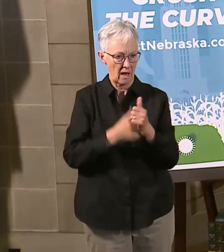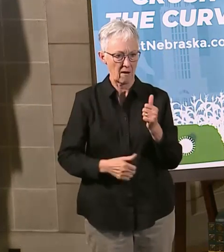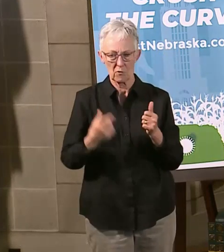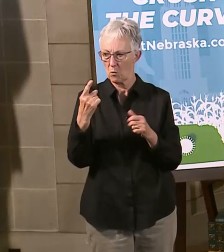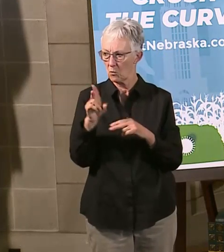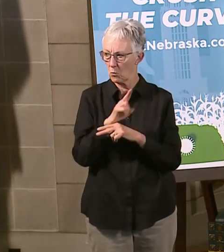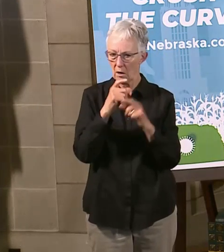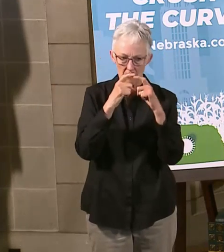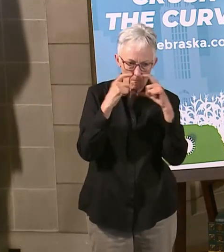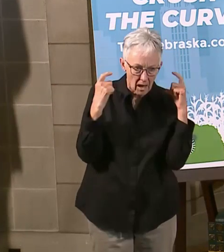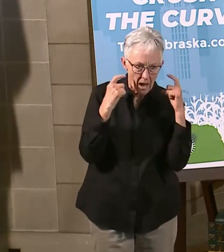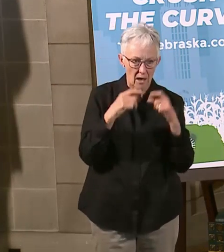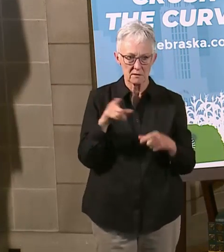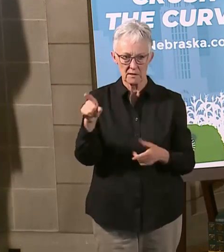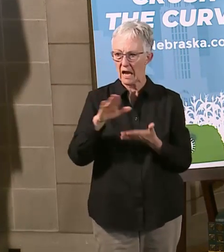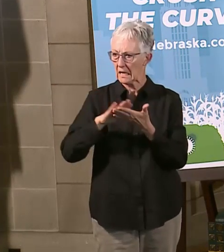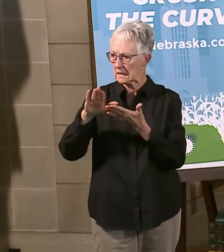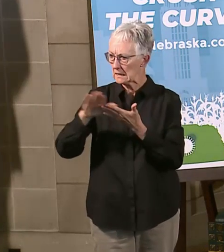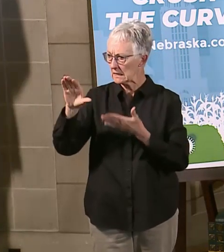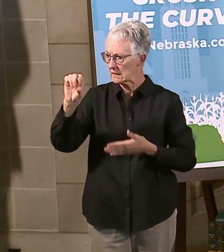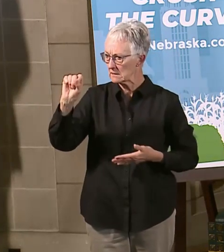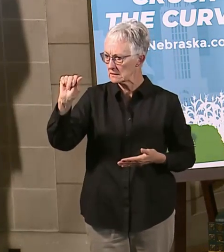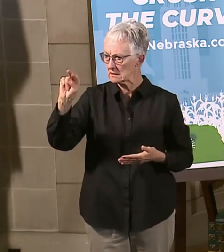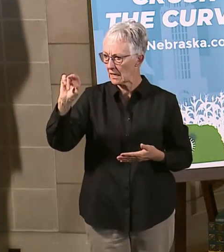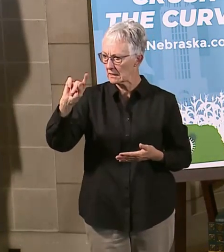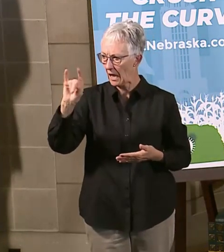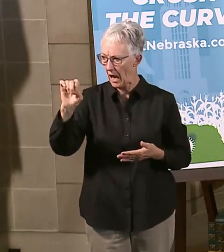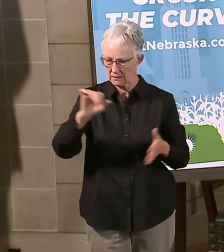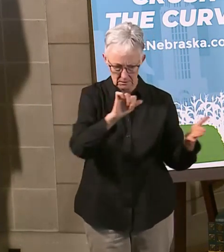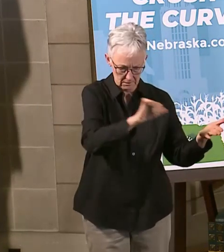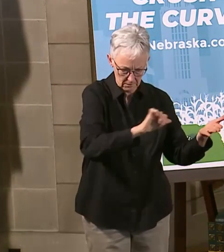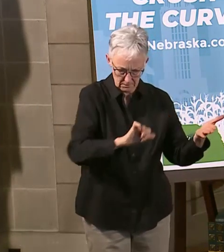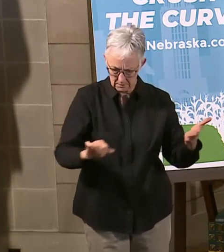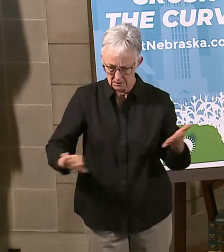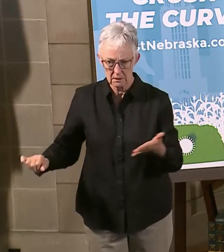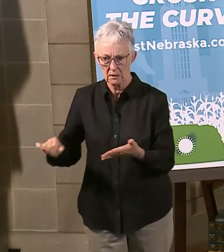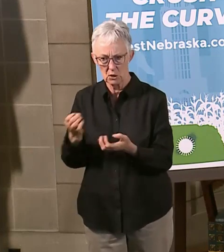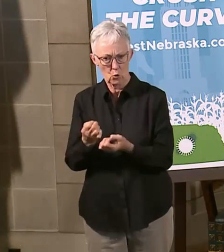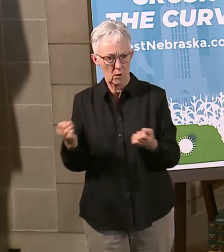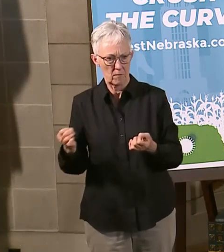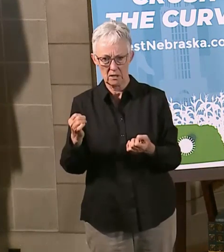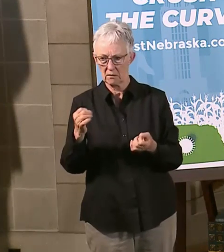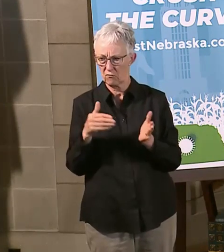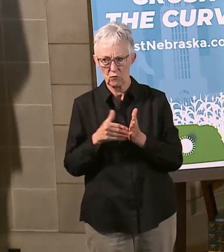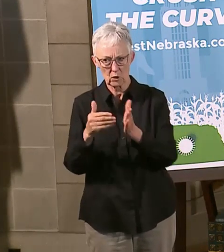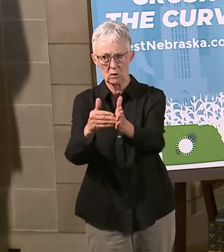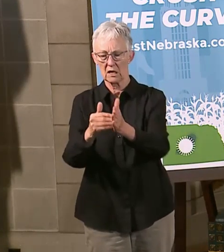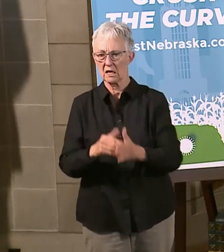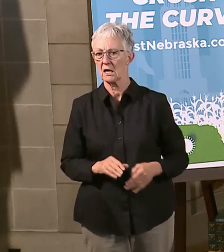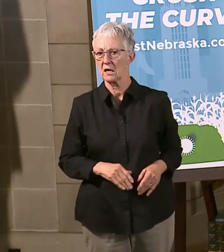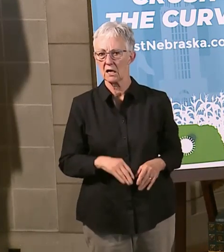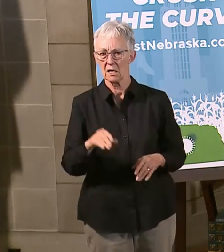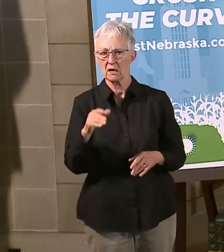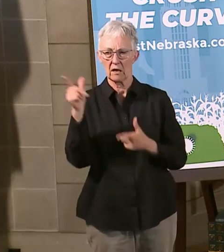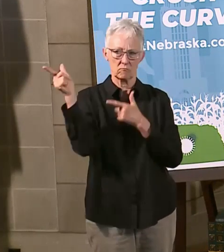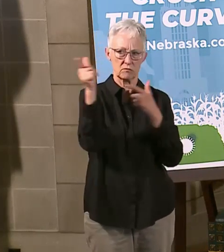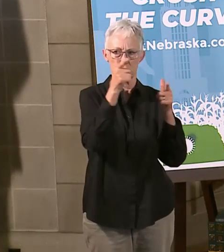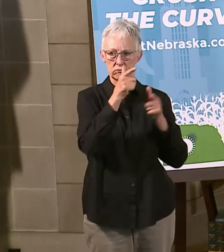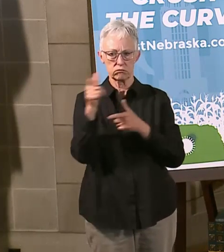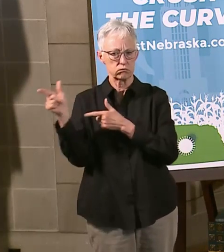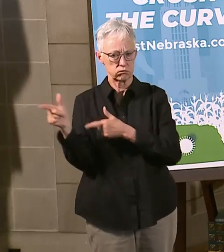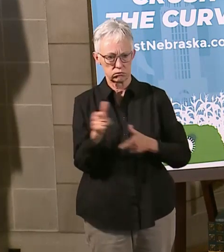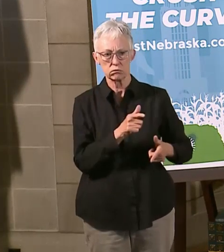surfaces frequently, fogging their locker rooms and that sort of thing. So I know that they're all taking a lot of steps to be able to